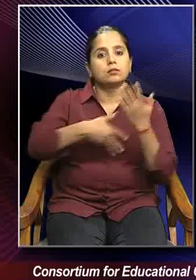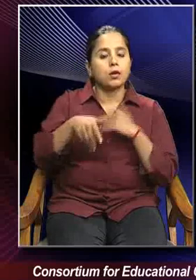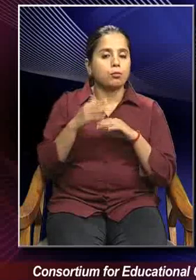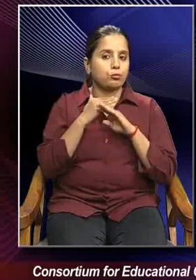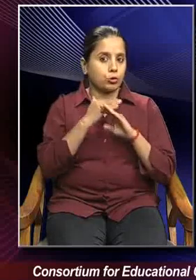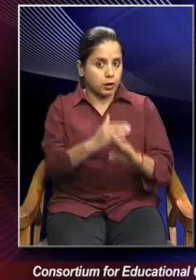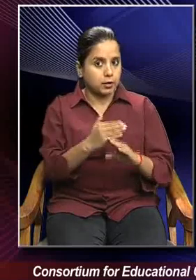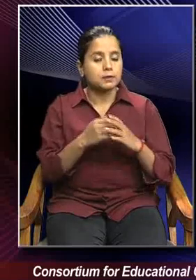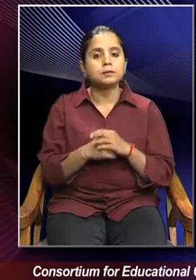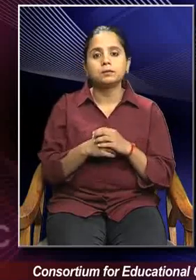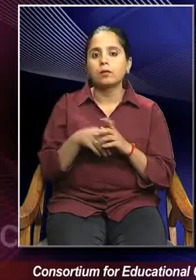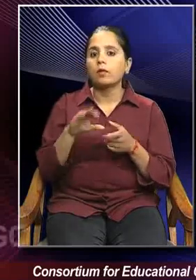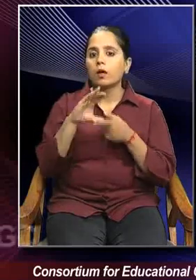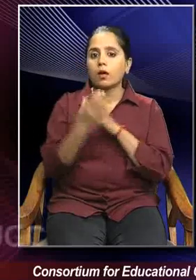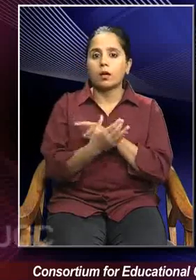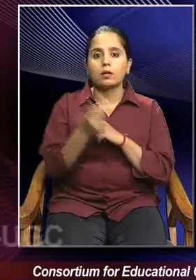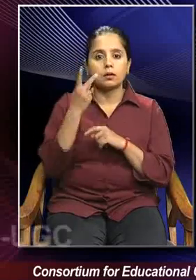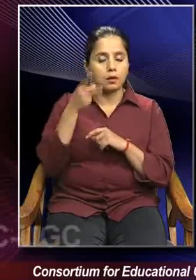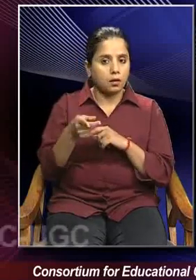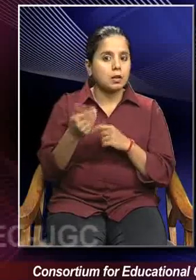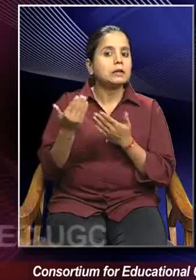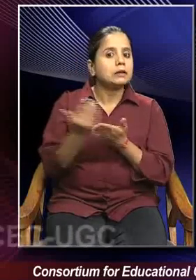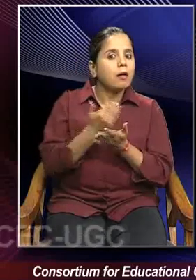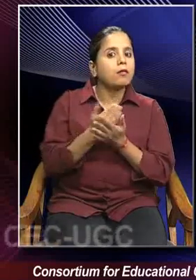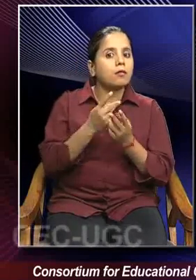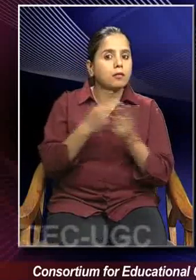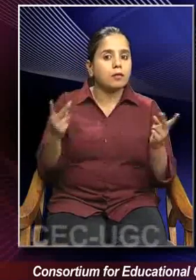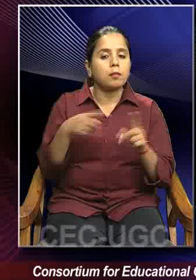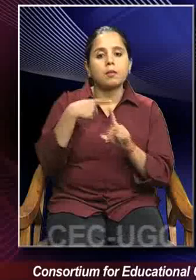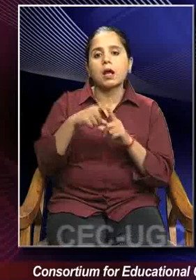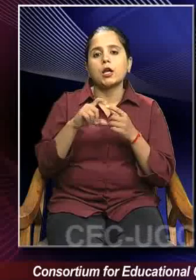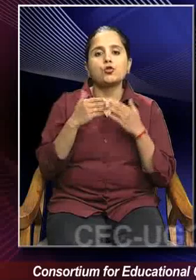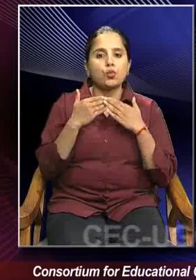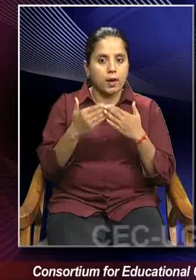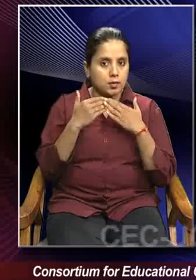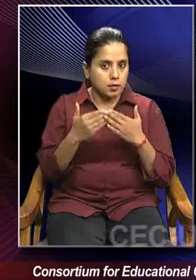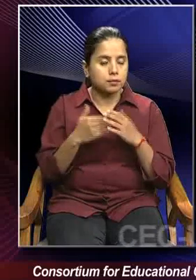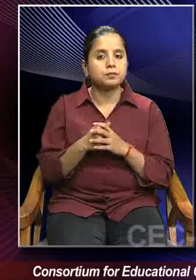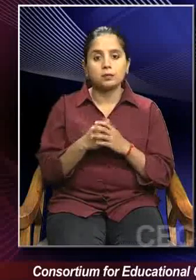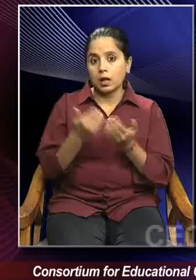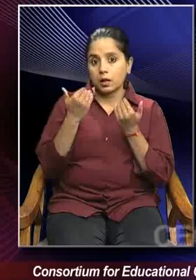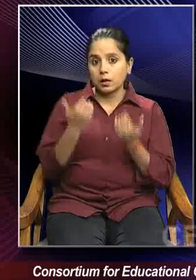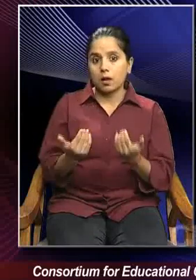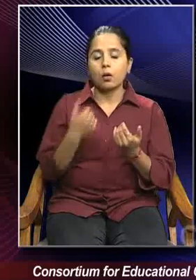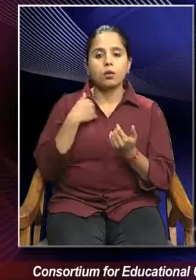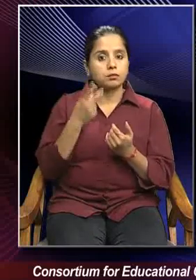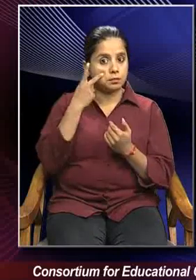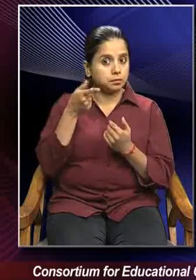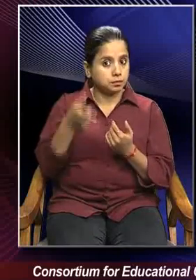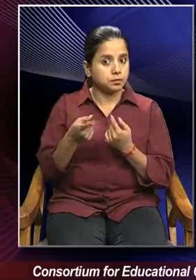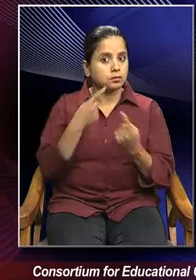protection, cultural preservation and the education. Now, coming on